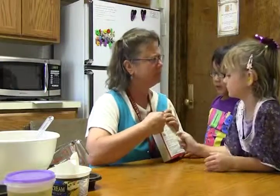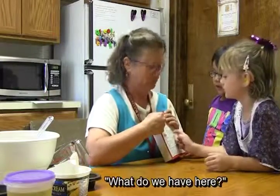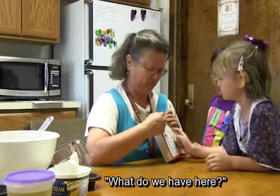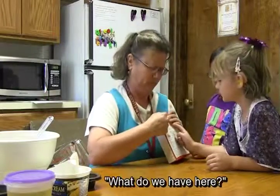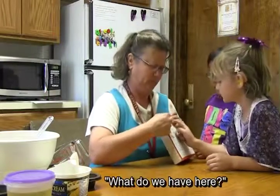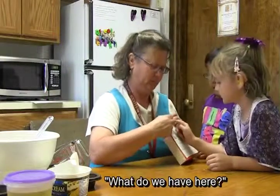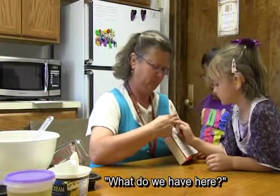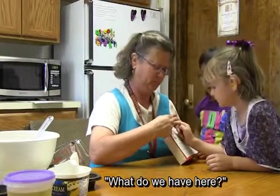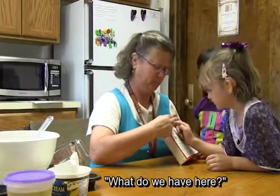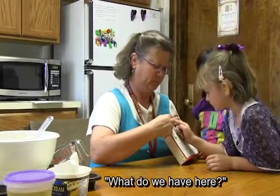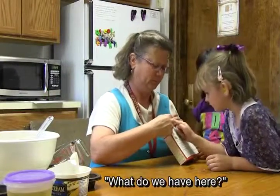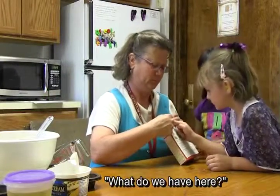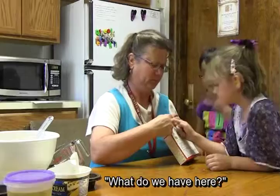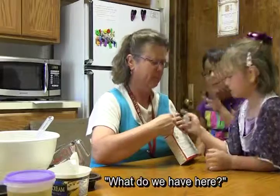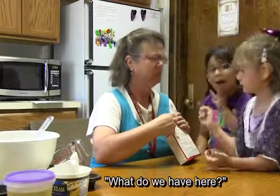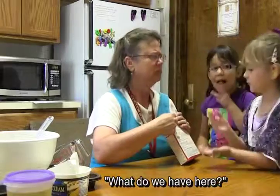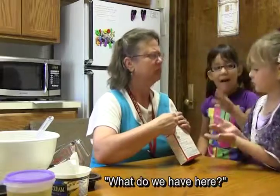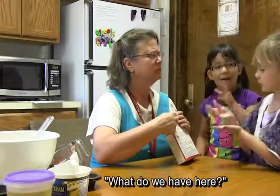What do we have here?